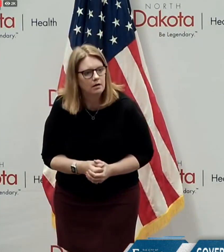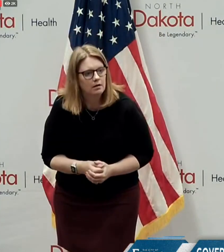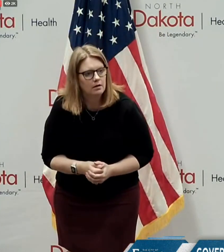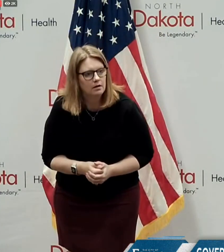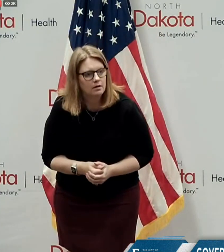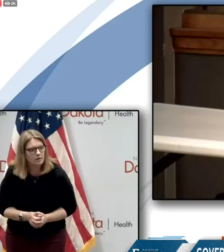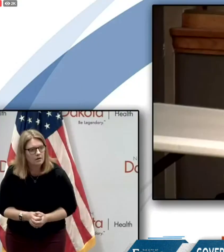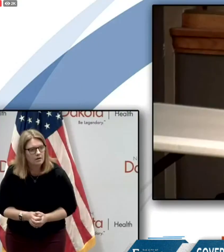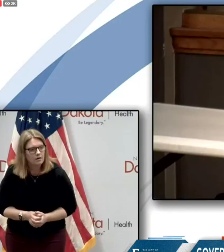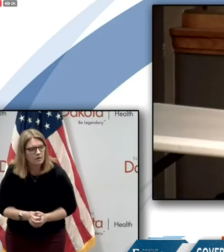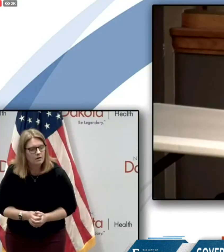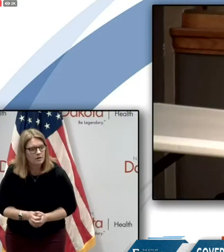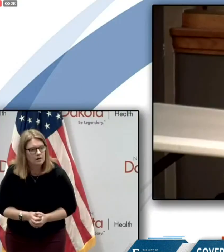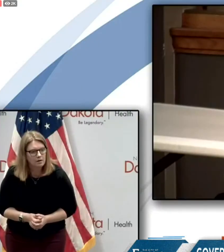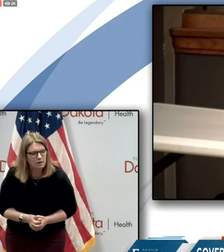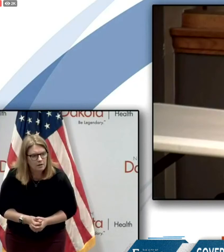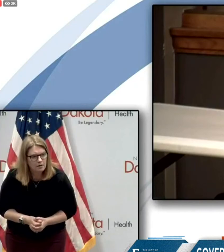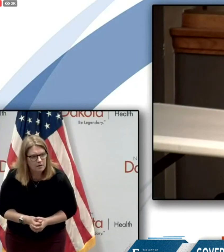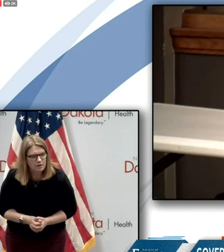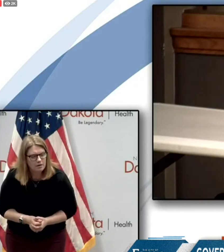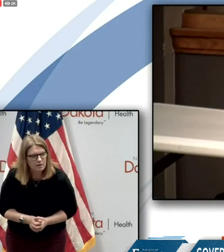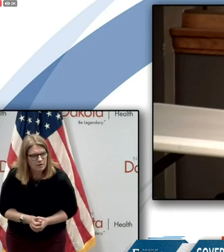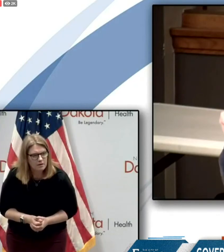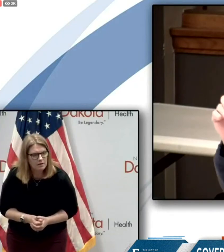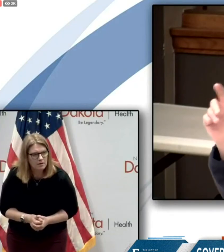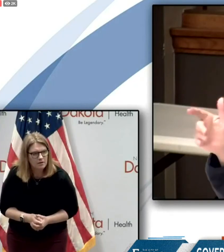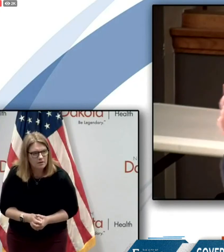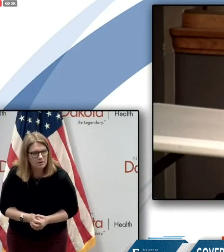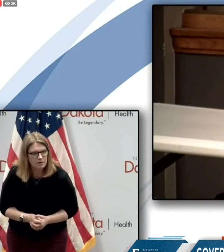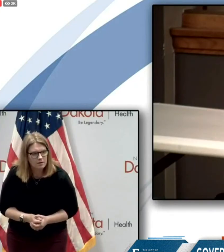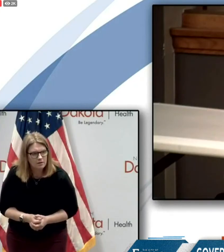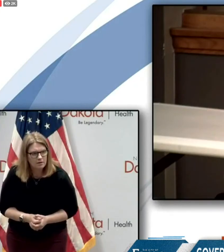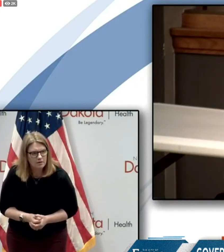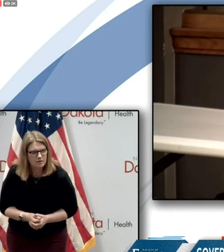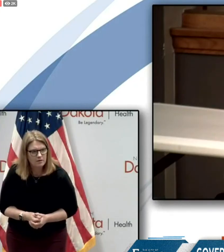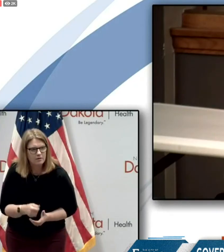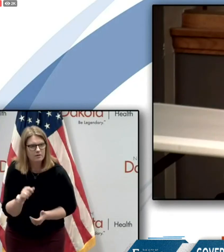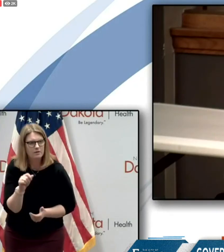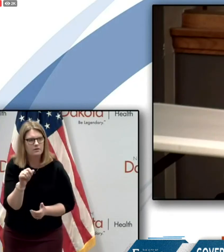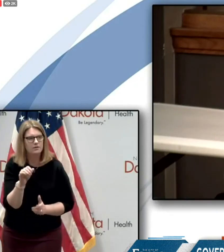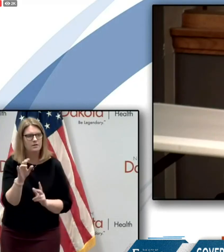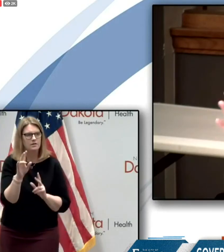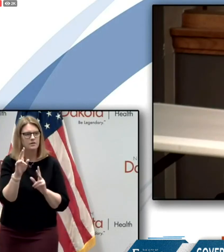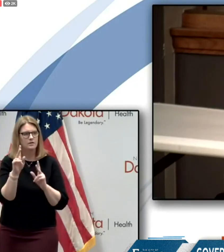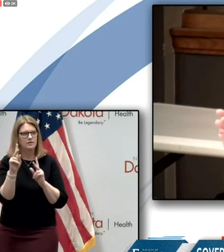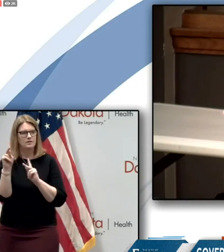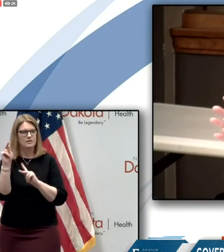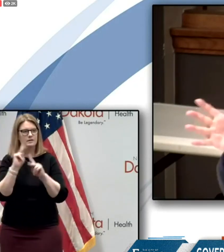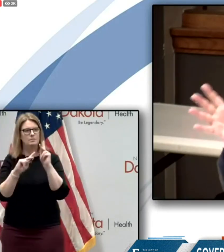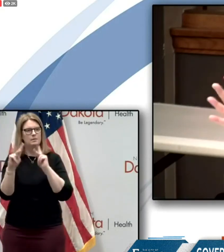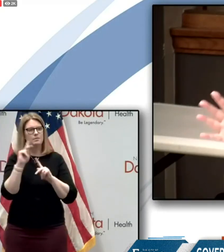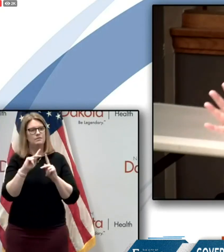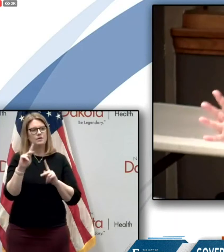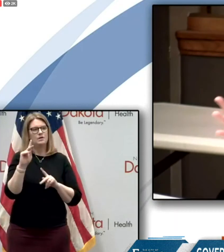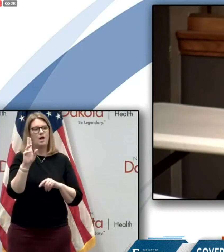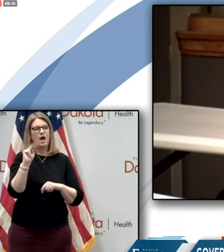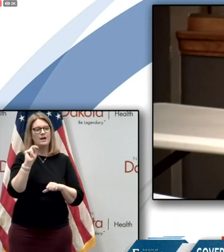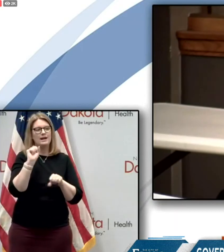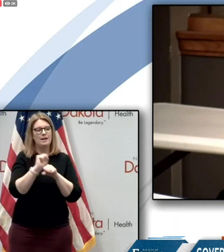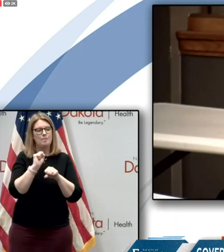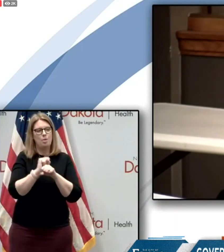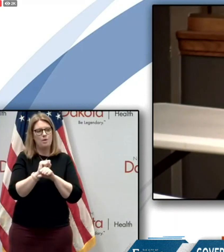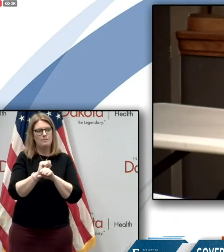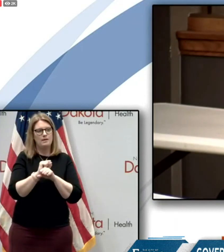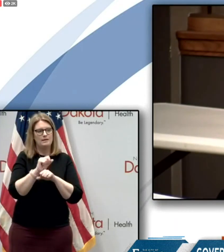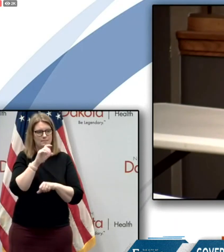It was a recent briefing, you were saying that the trend line in terms of the people applying for unemployment benefits seemed to be going